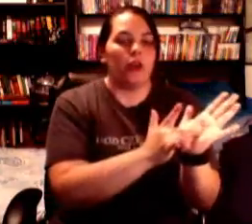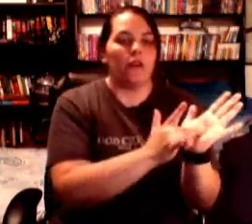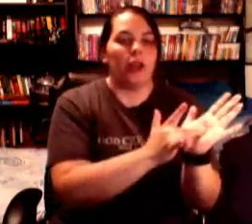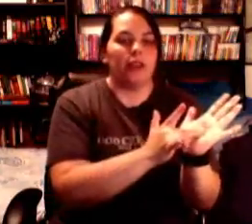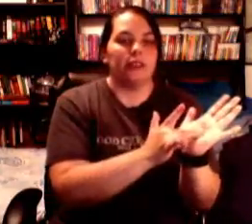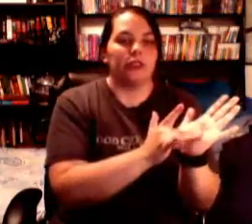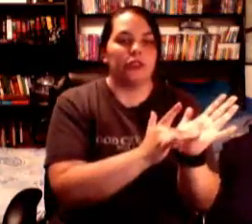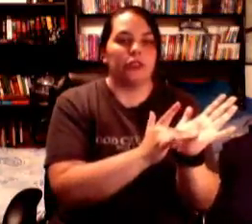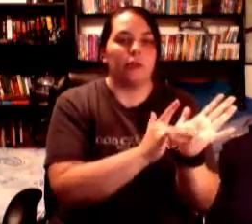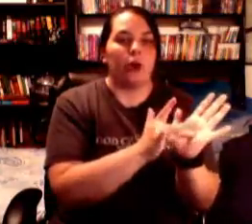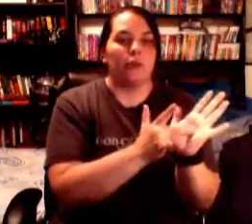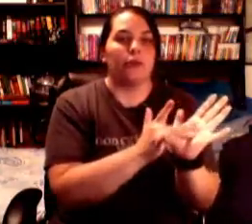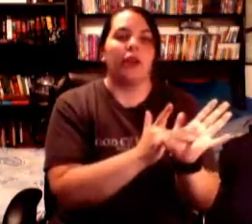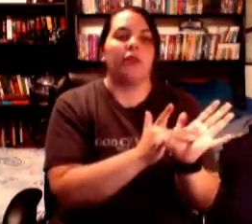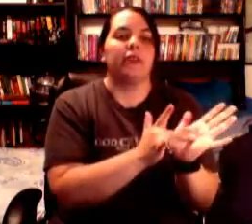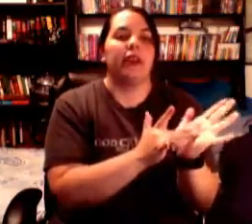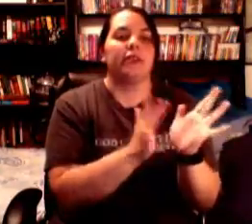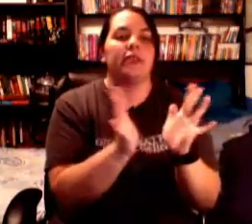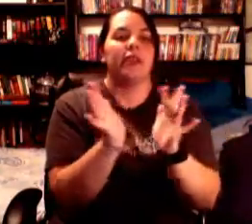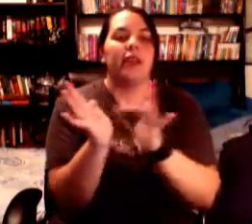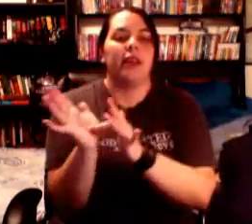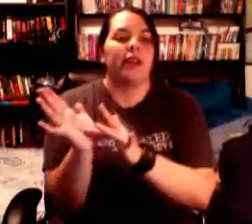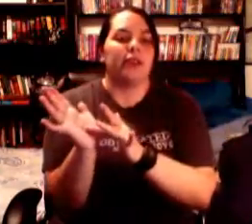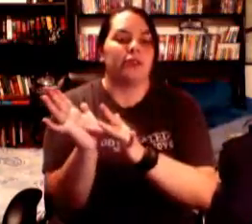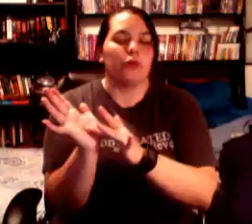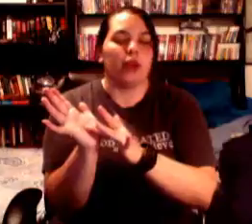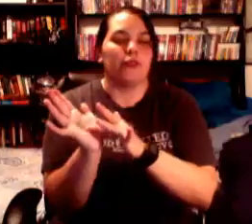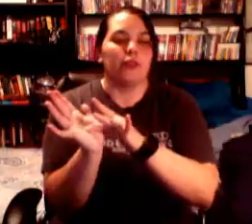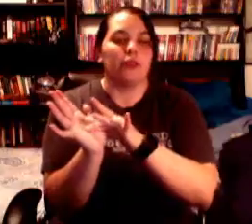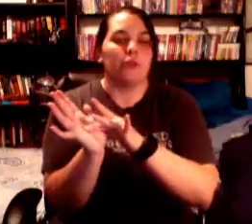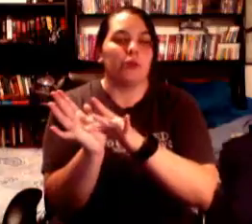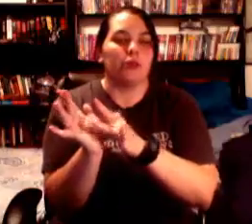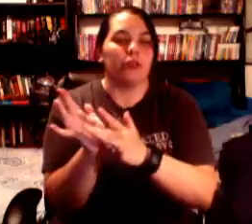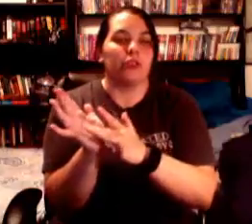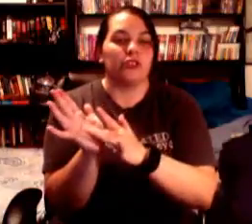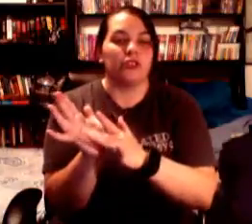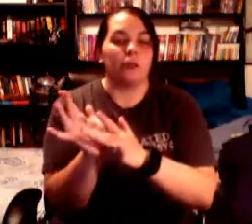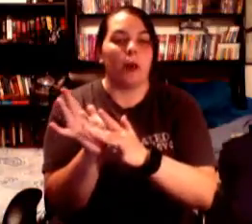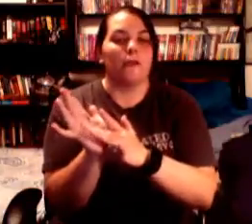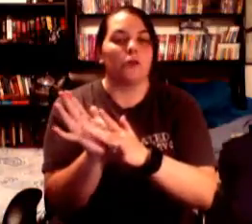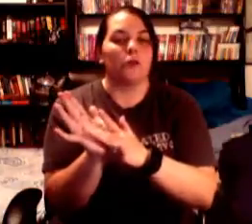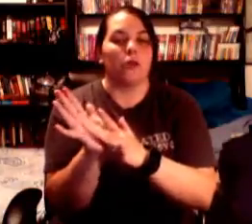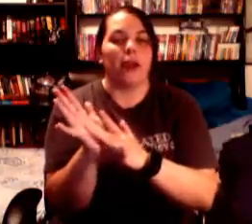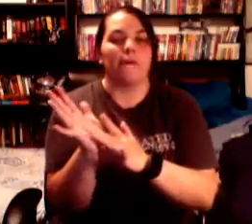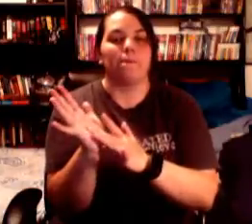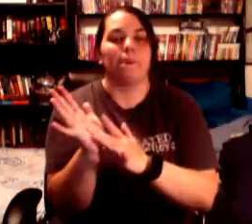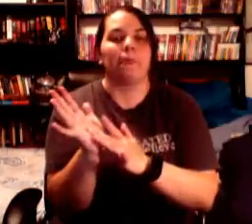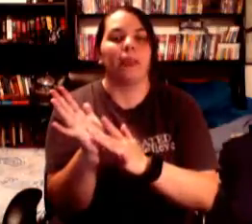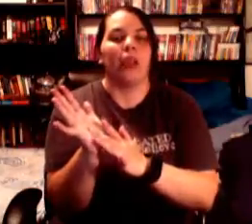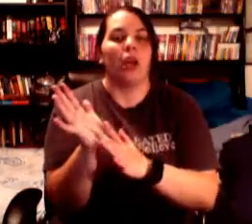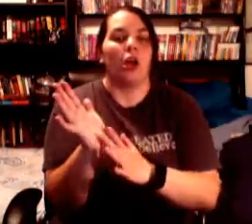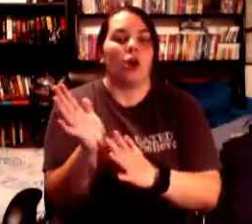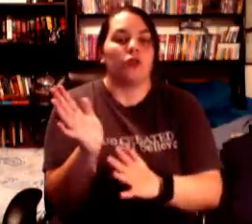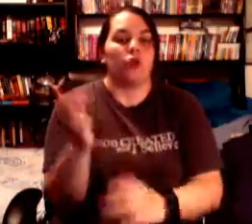of your right hand touches the palm of your left hand, and then your right finger, middle finger, touches the palm of your right hand.